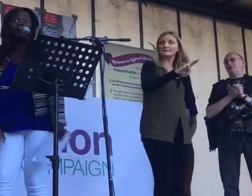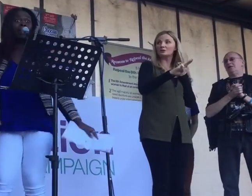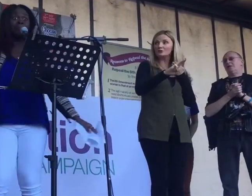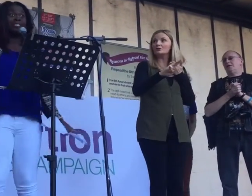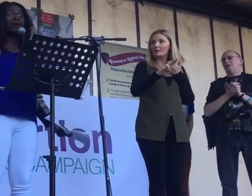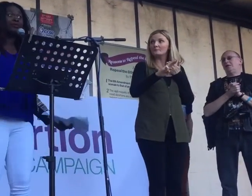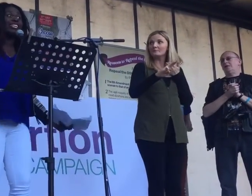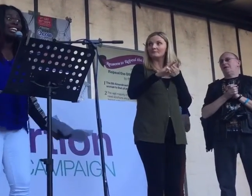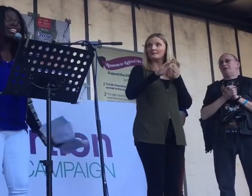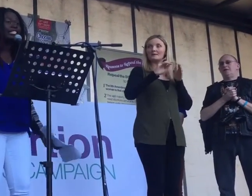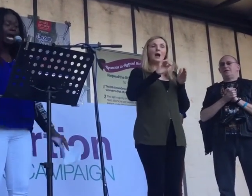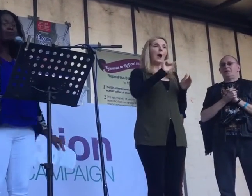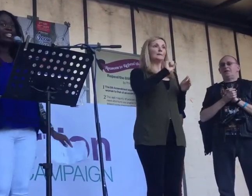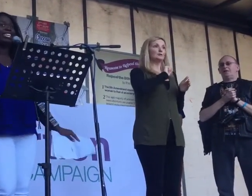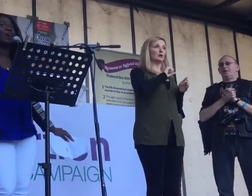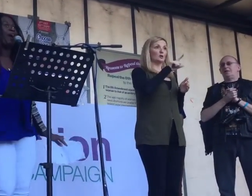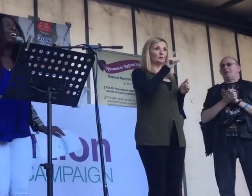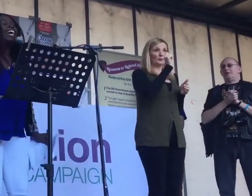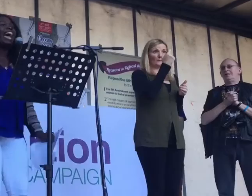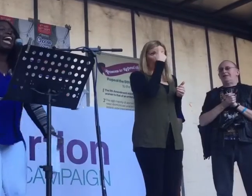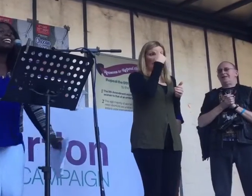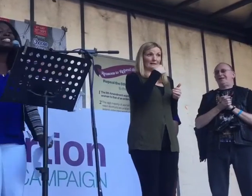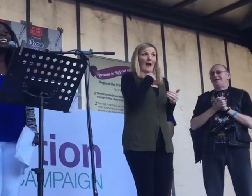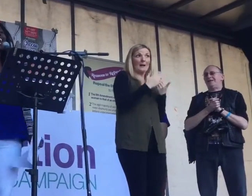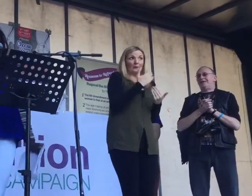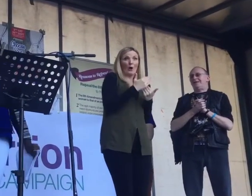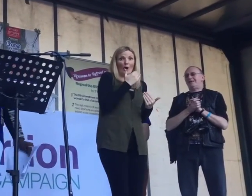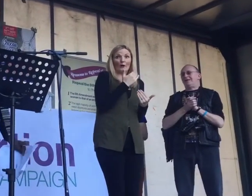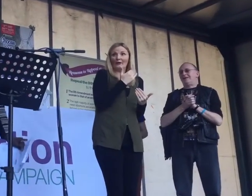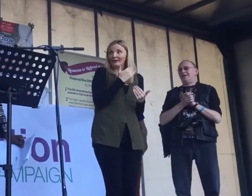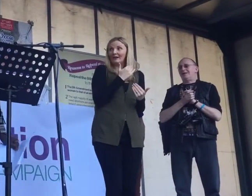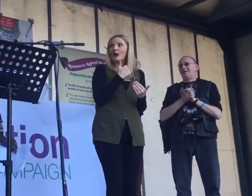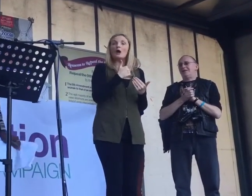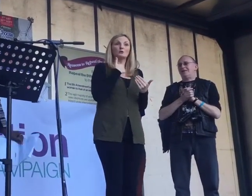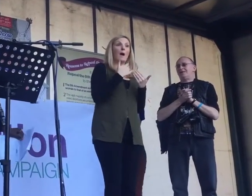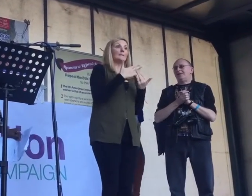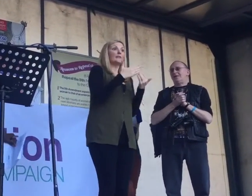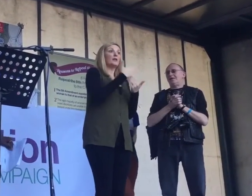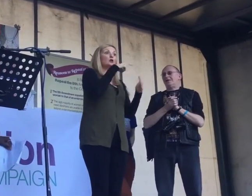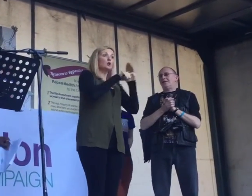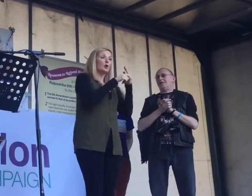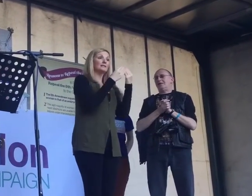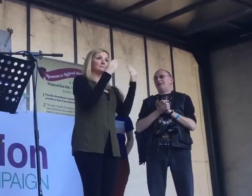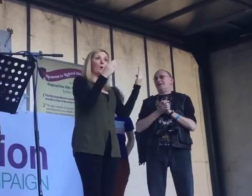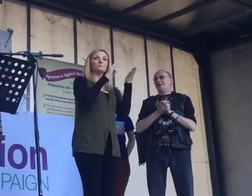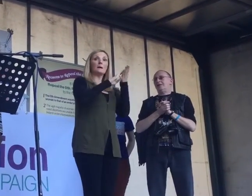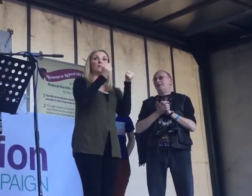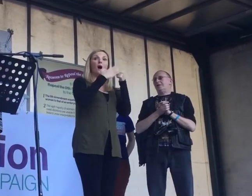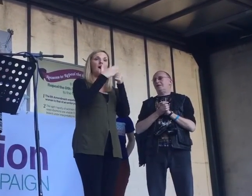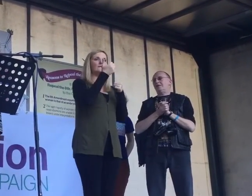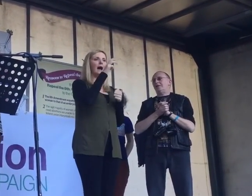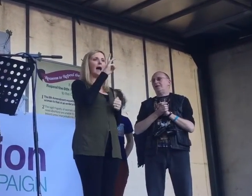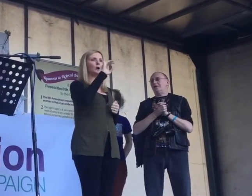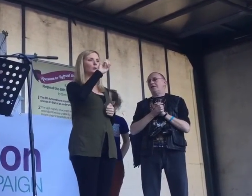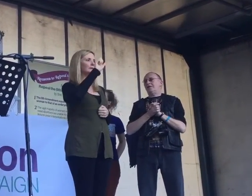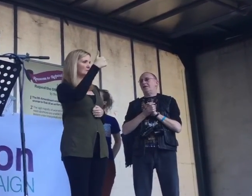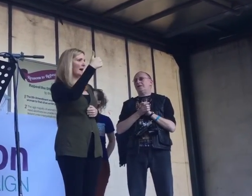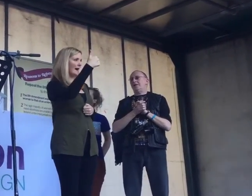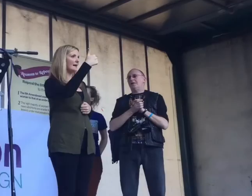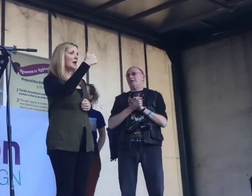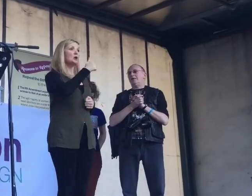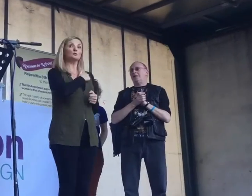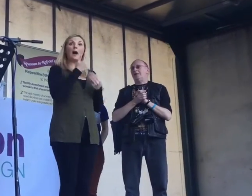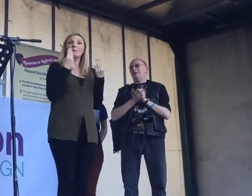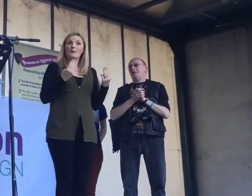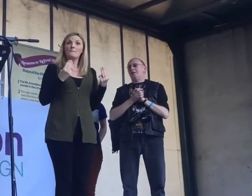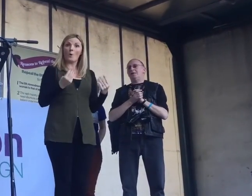you all probably don't realize I'm really young And I'm the youngest board member of Akidua And we at